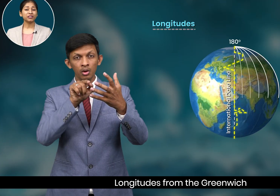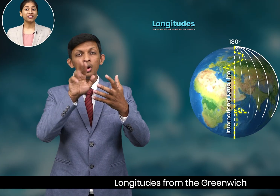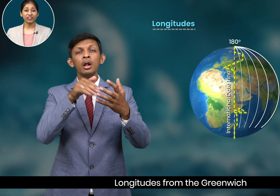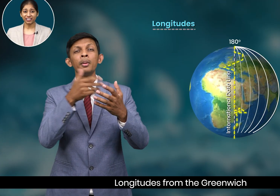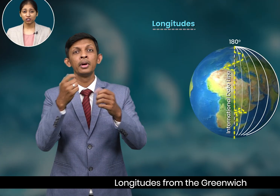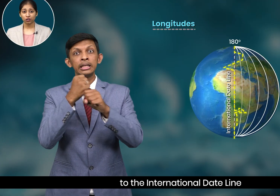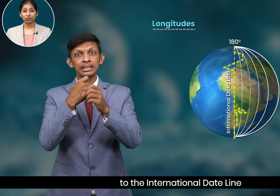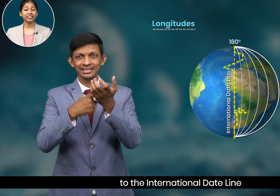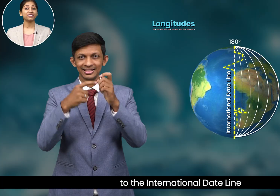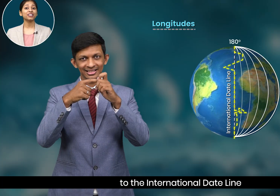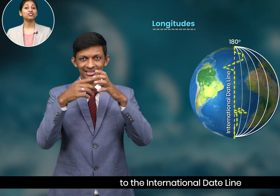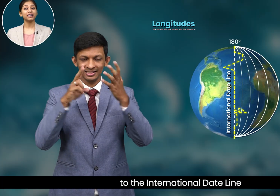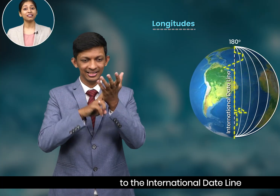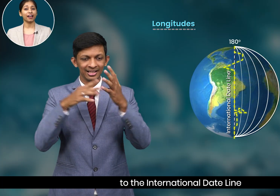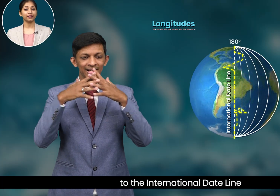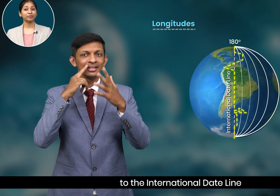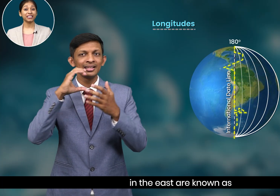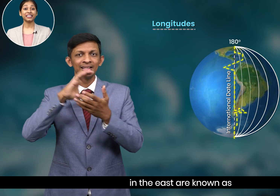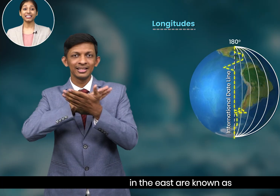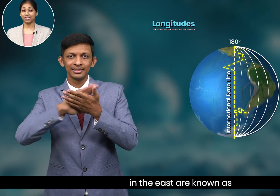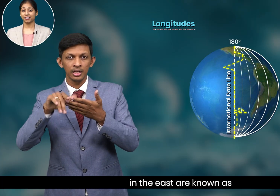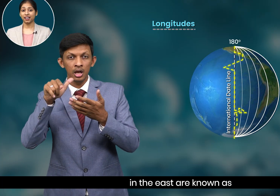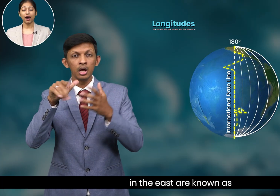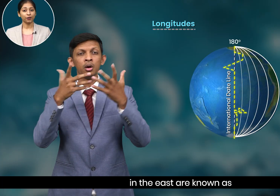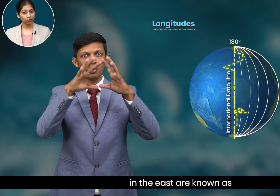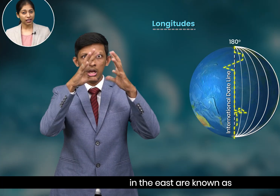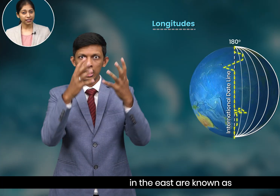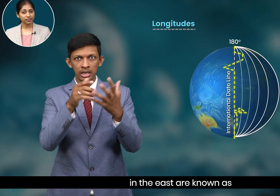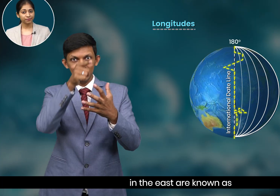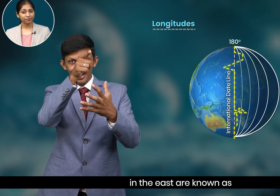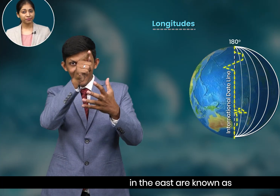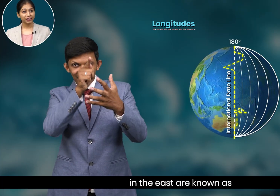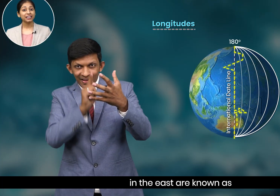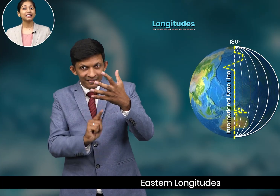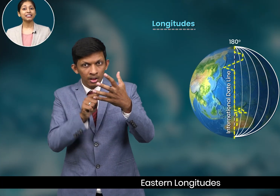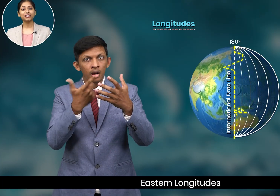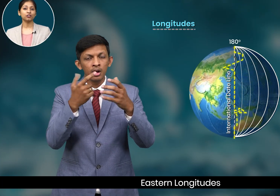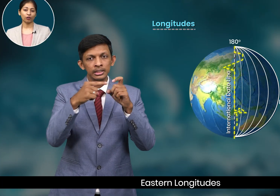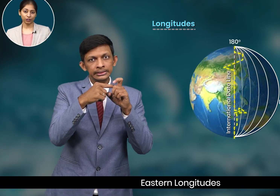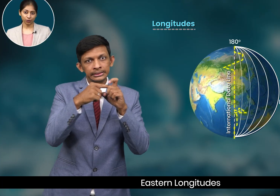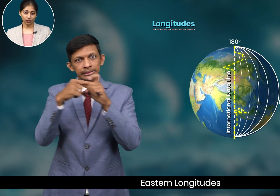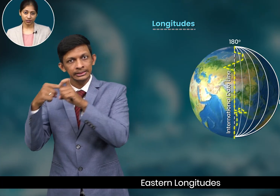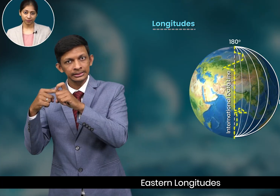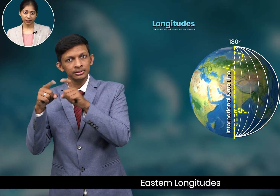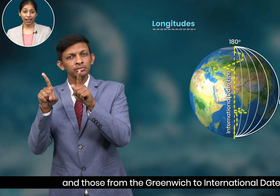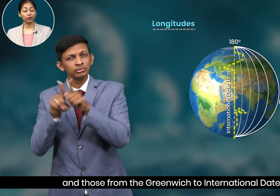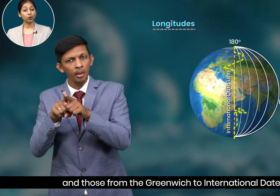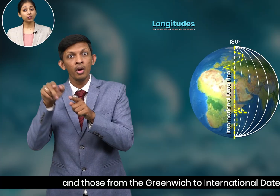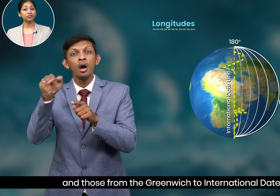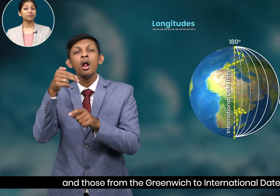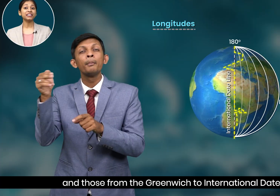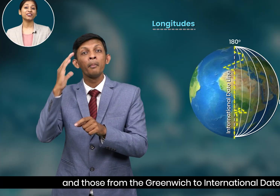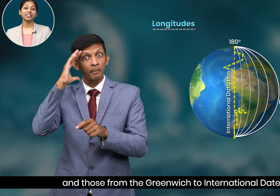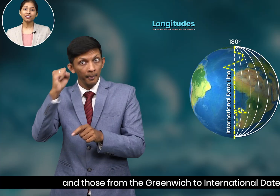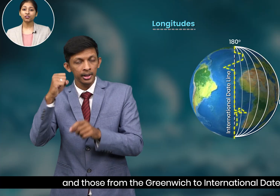Longitudes from the Greenwich to the international date line in the east are known as eastern longitudes, and